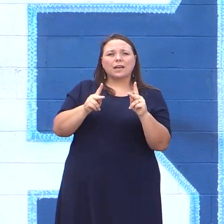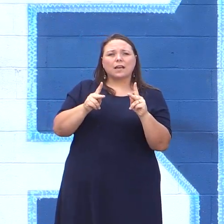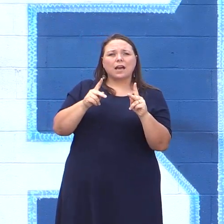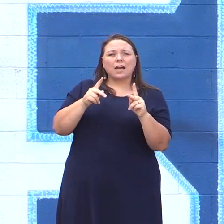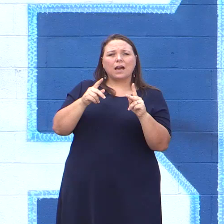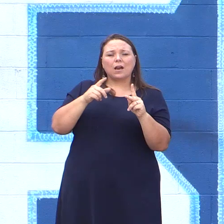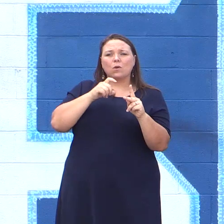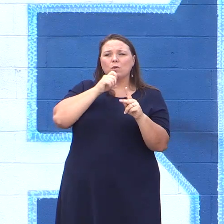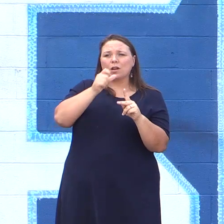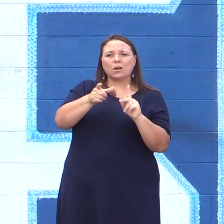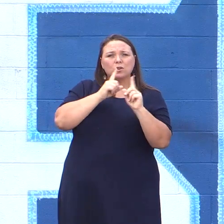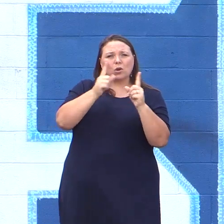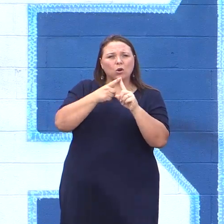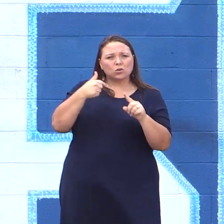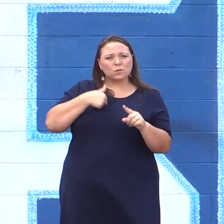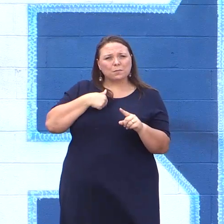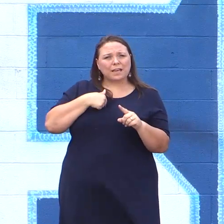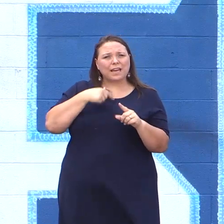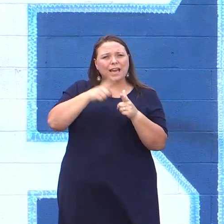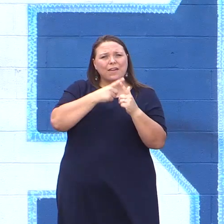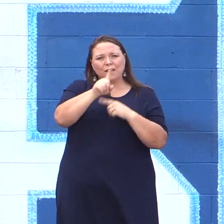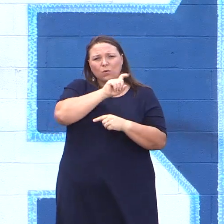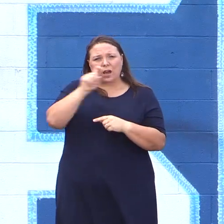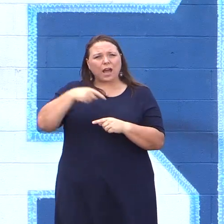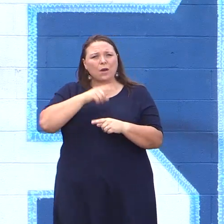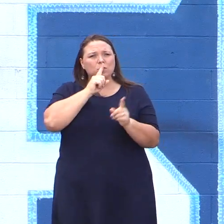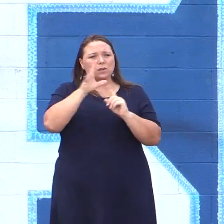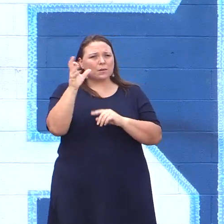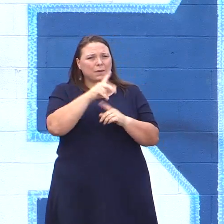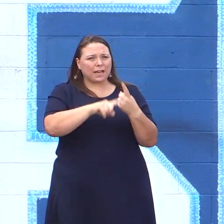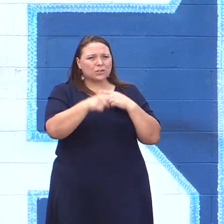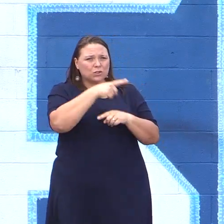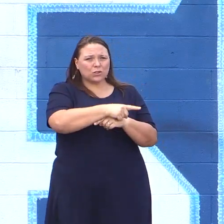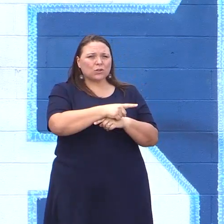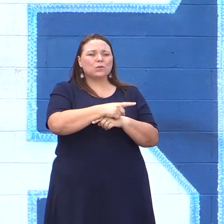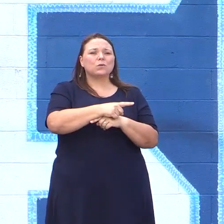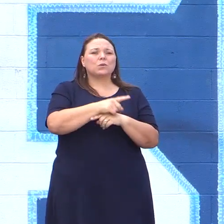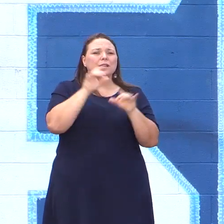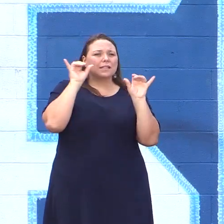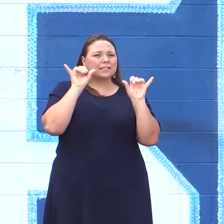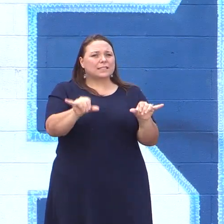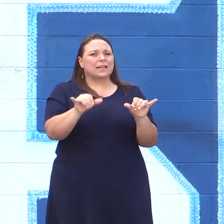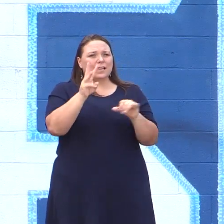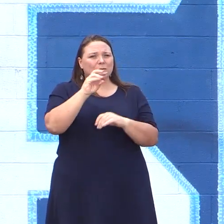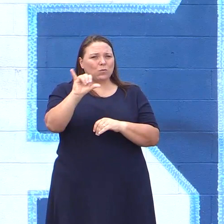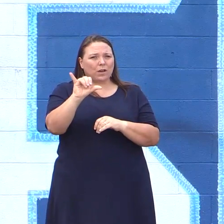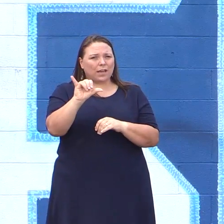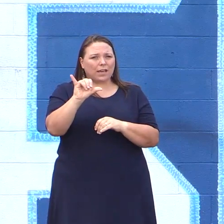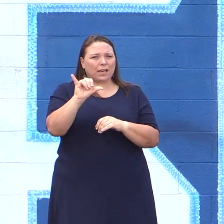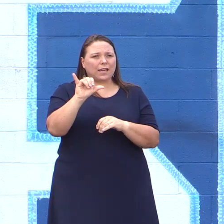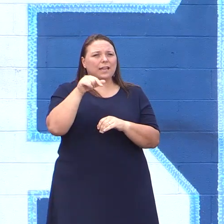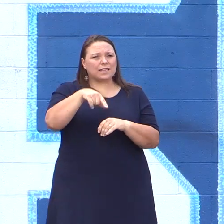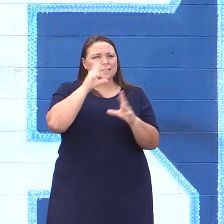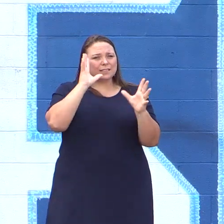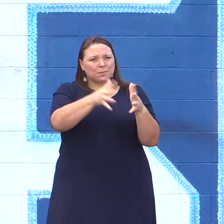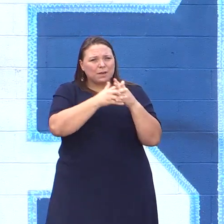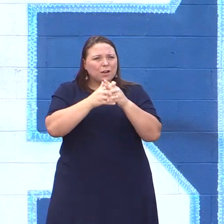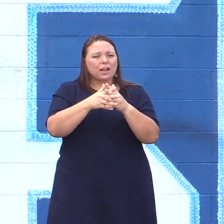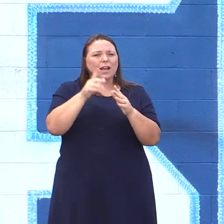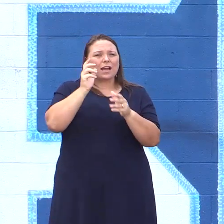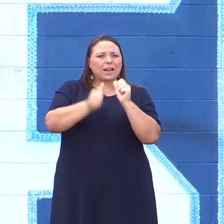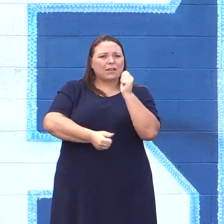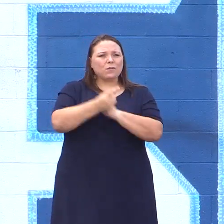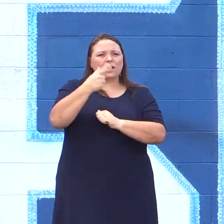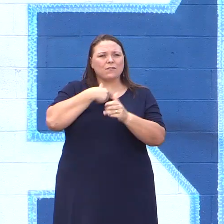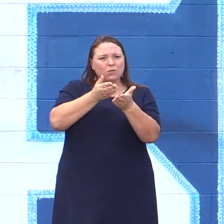not gonna talk to me like this and walk away. I will talk back to you the same tone that this is, this Excuse is me. America and the people have the right